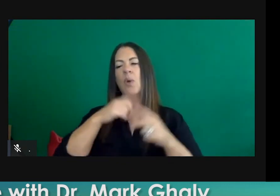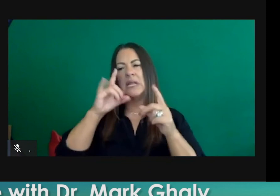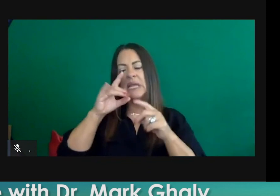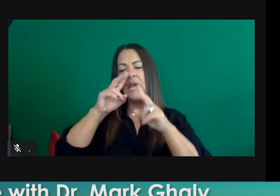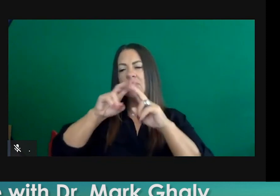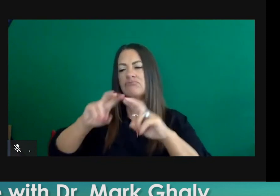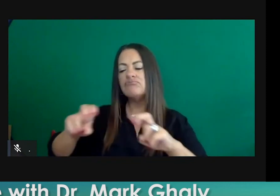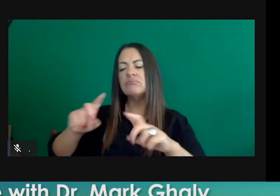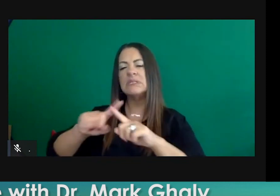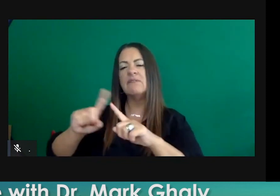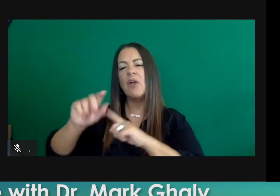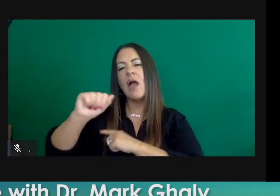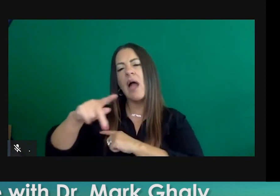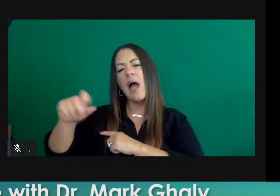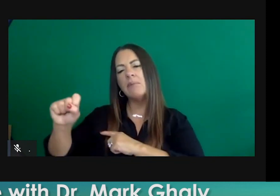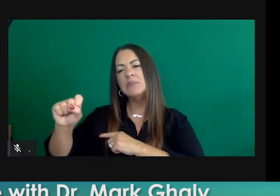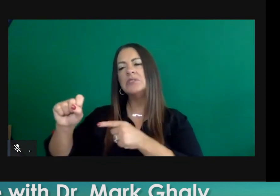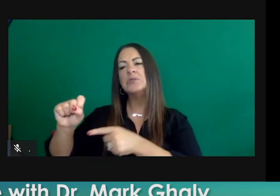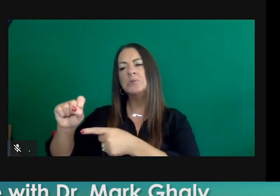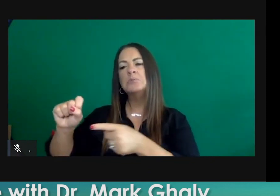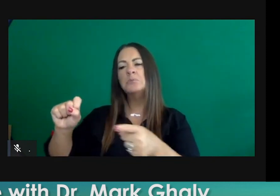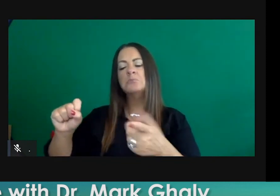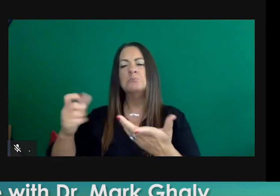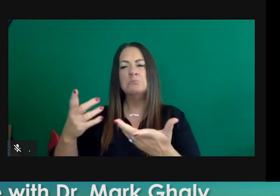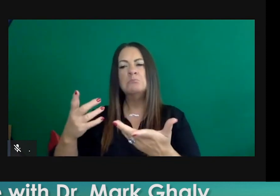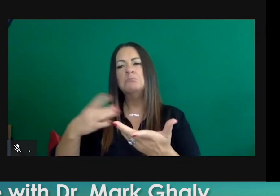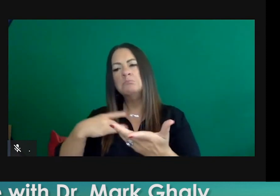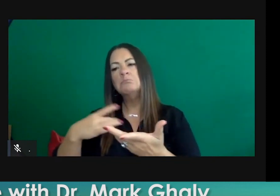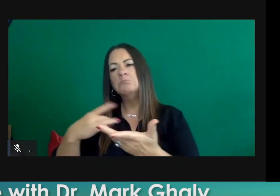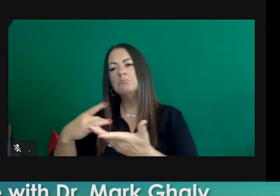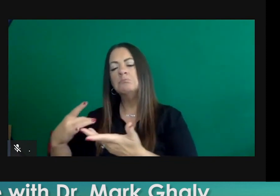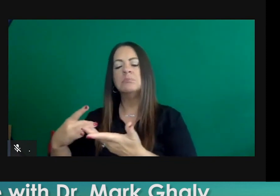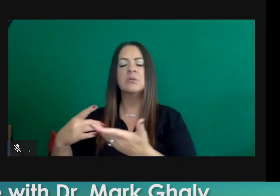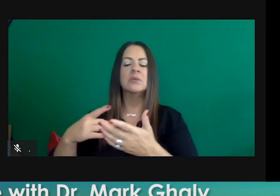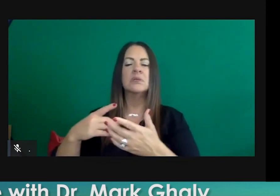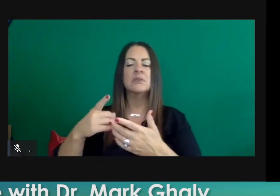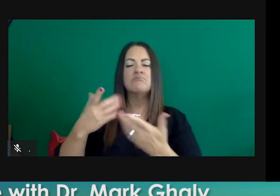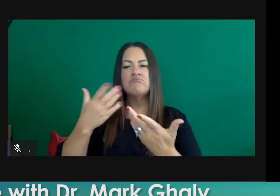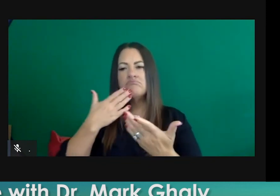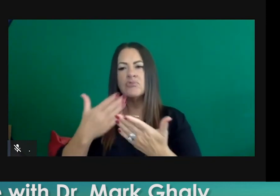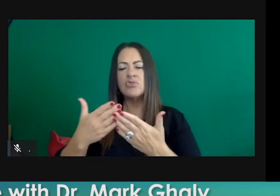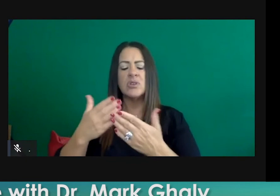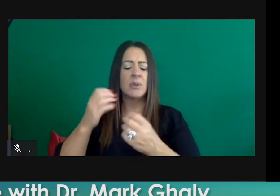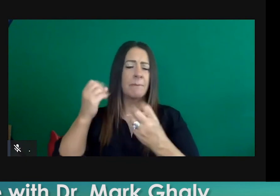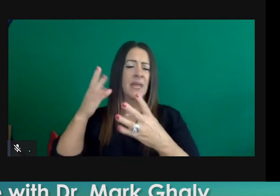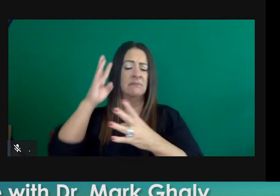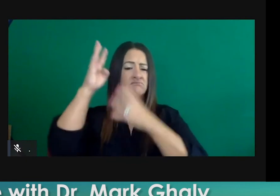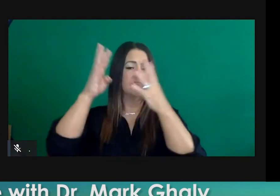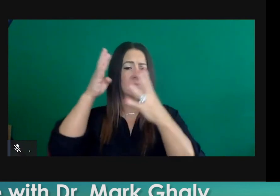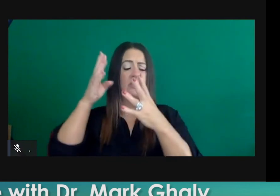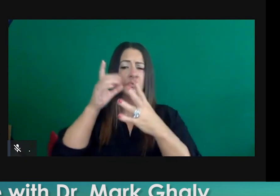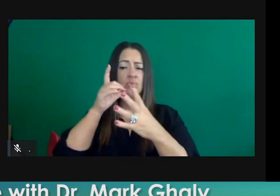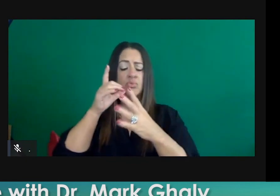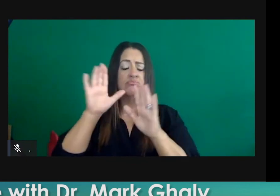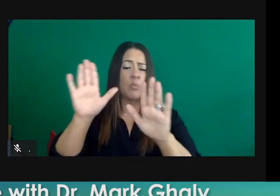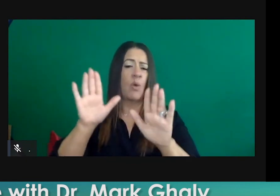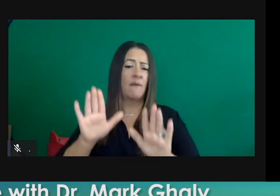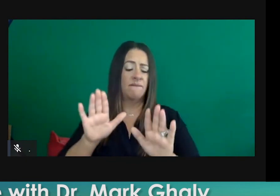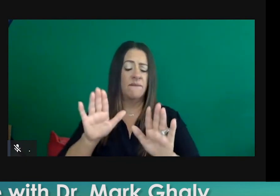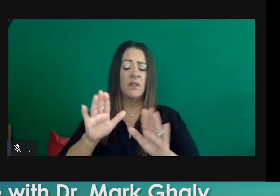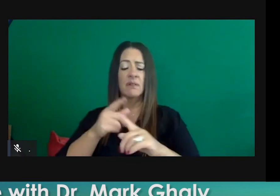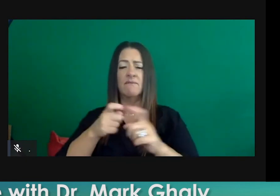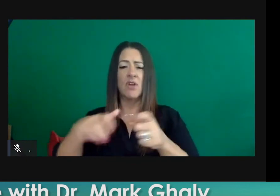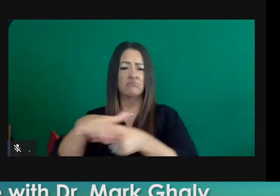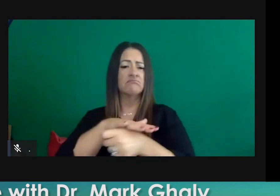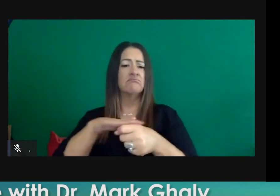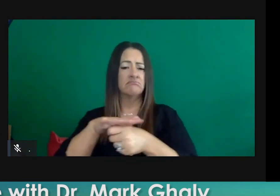have come our way. We're really home to many of the most innovative, thoughtful leaders in this space throughout Silicon Valley and other